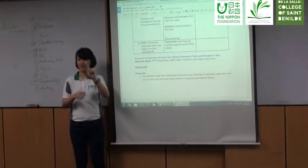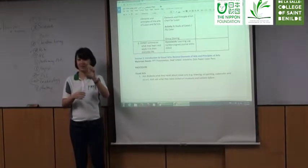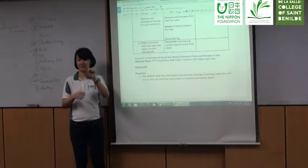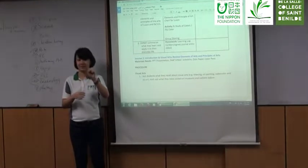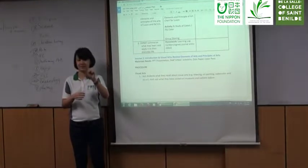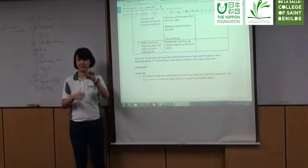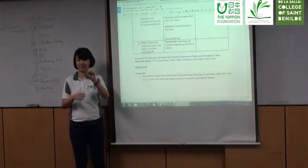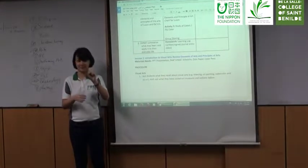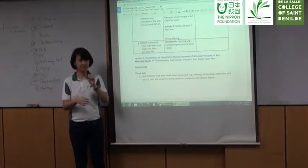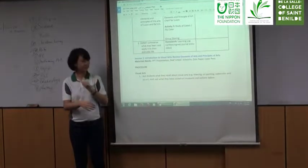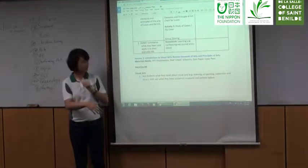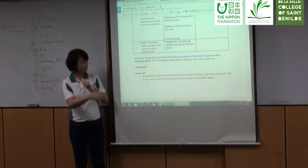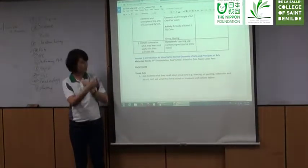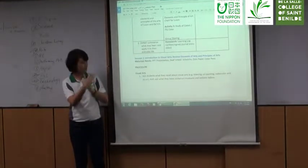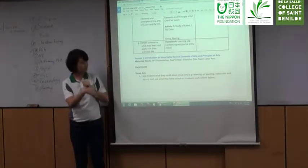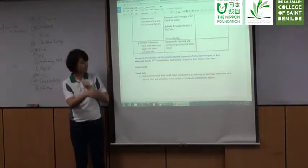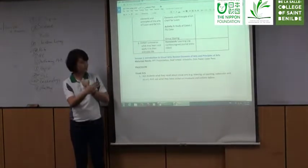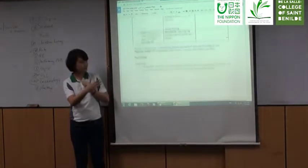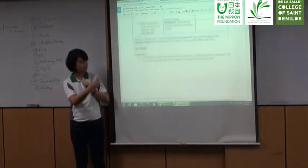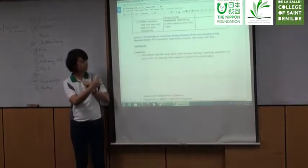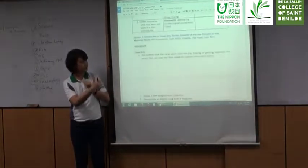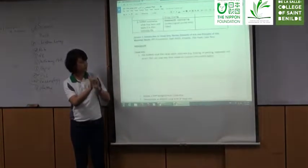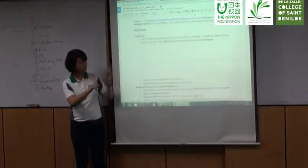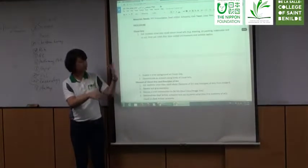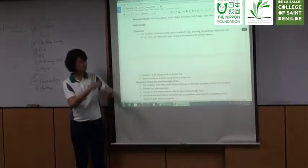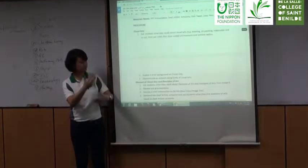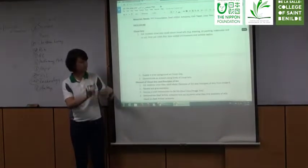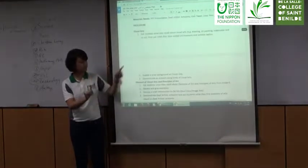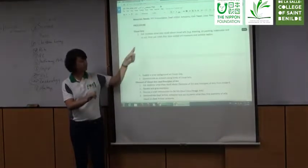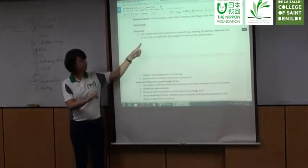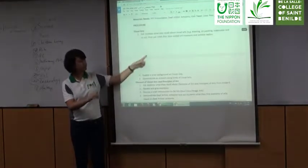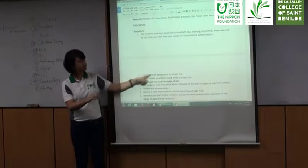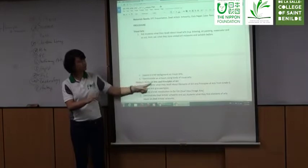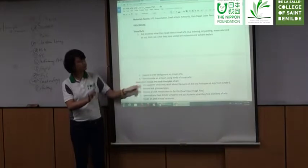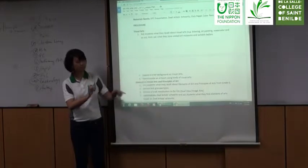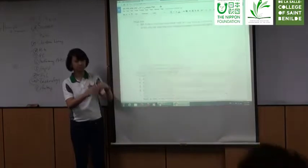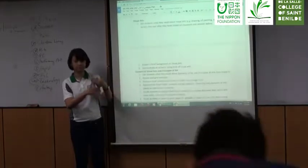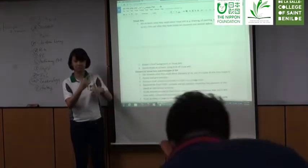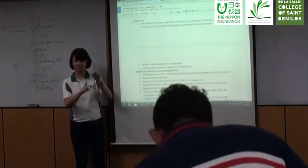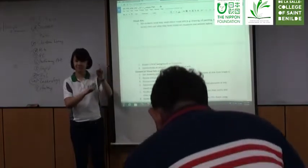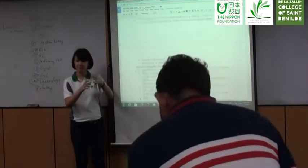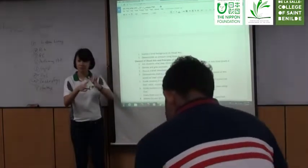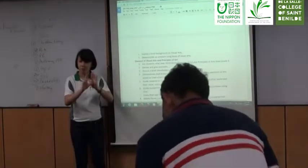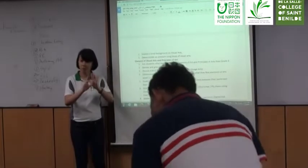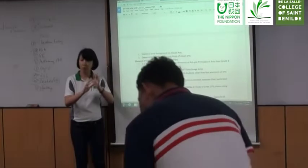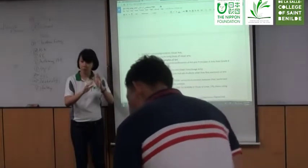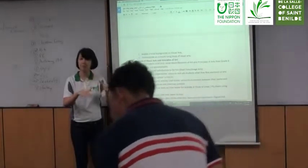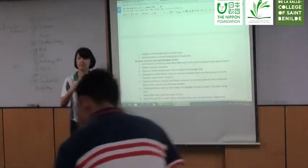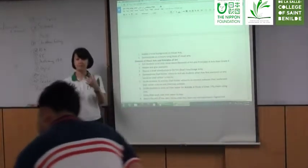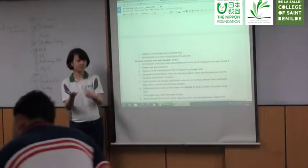we're going to do a review again of what was learned.